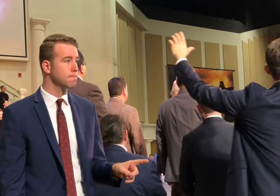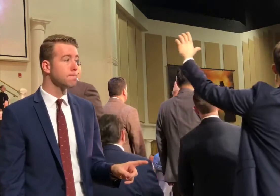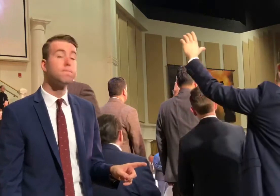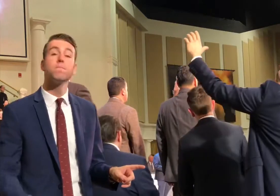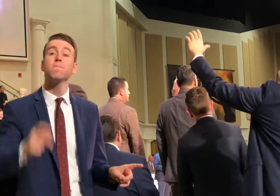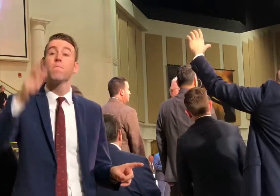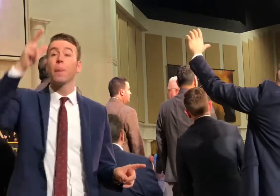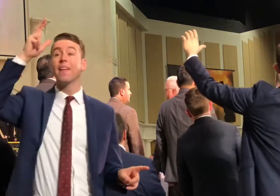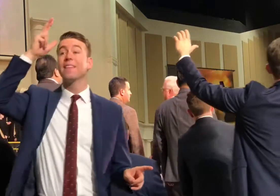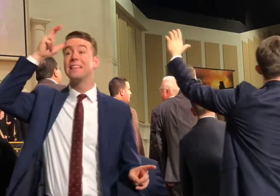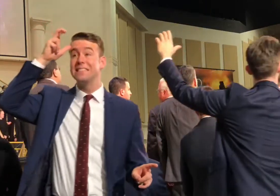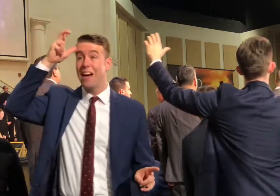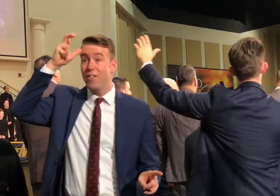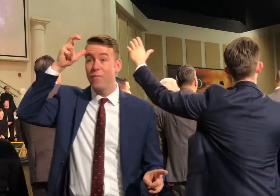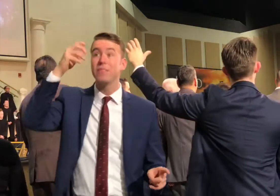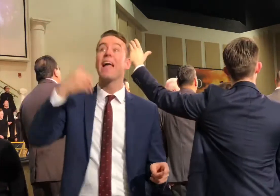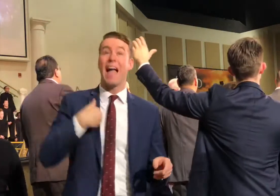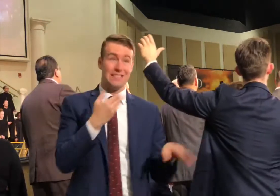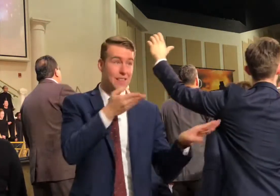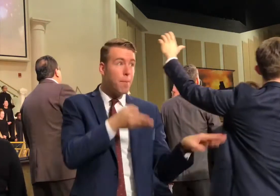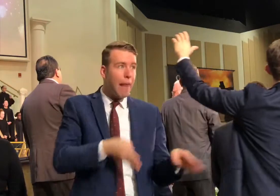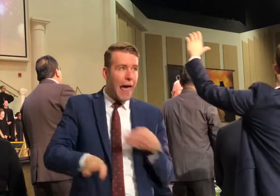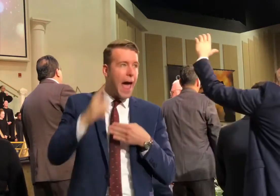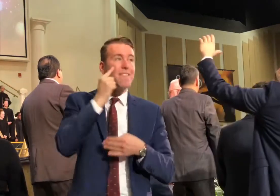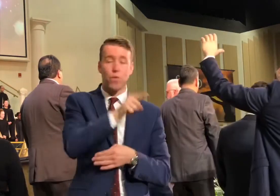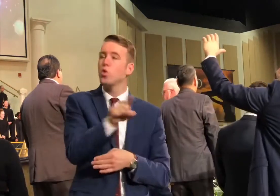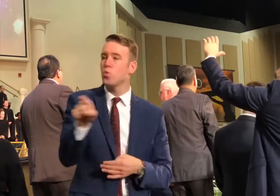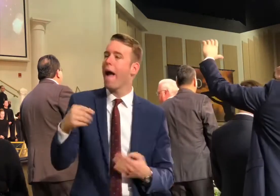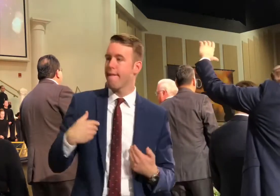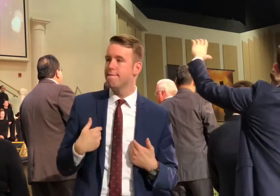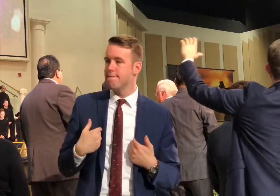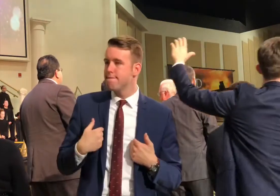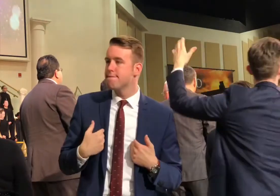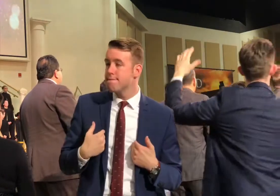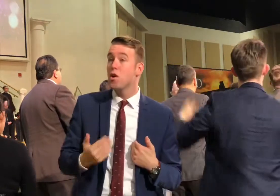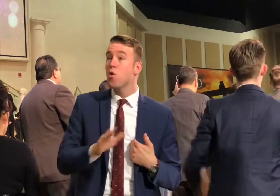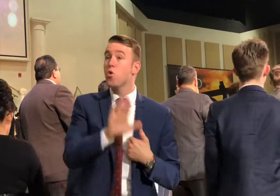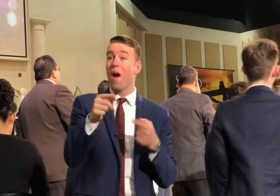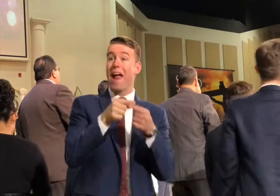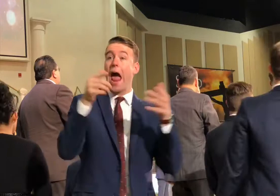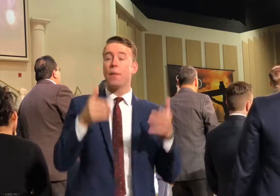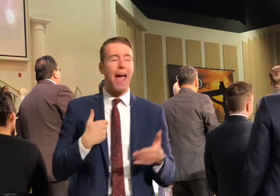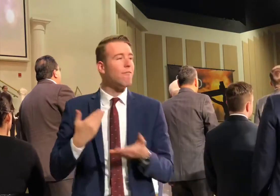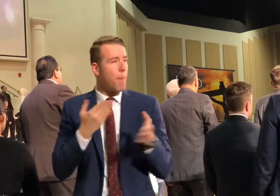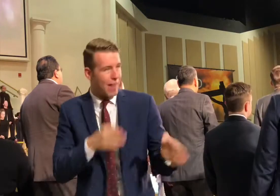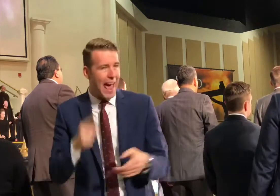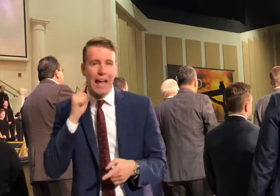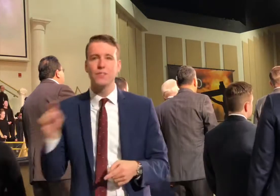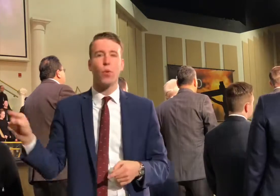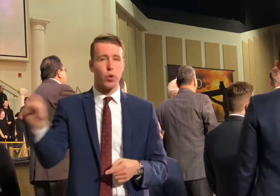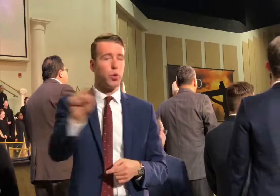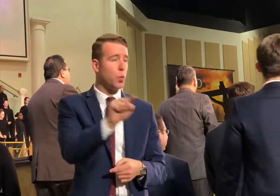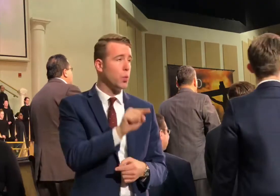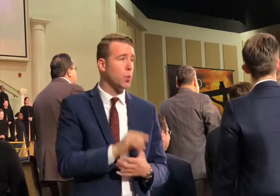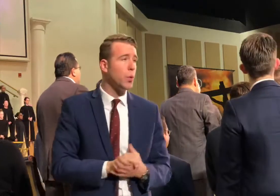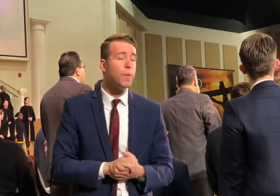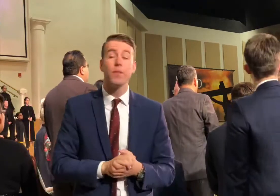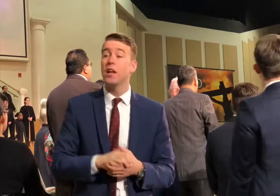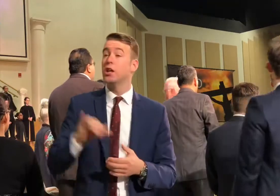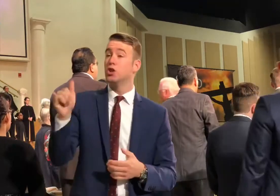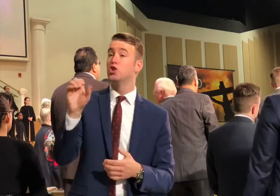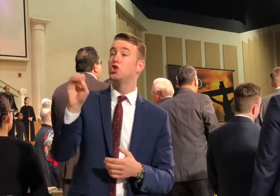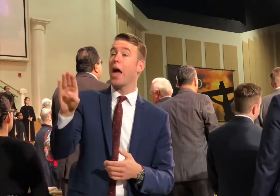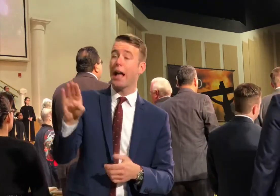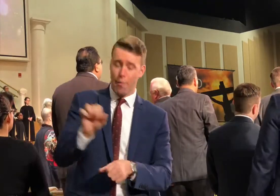The devil has plans for you. Your enemy has plans for you.